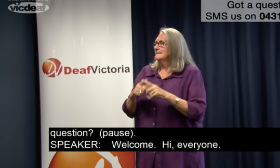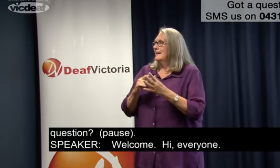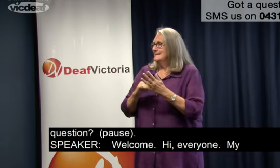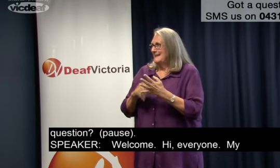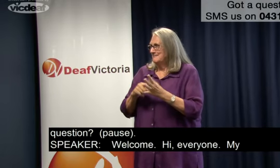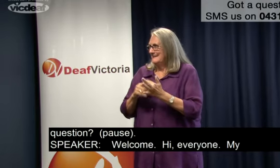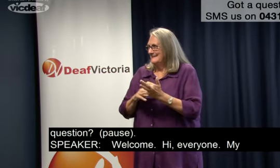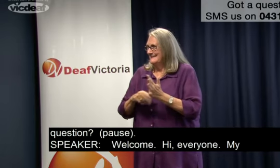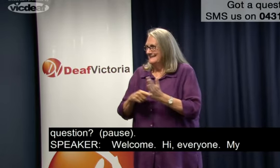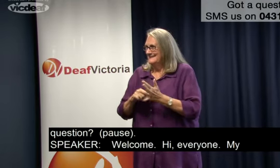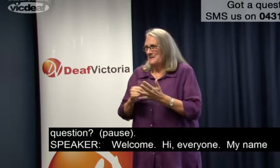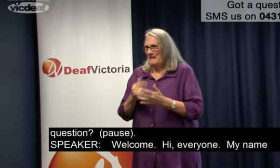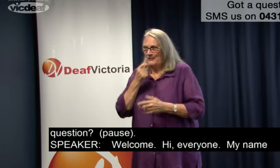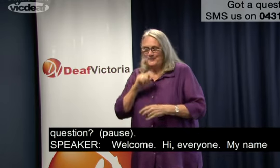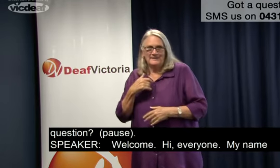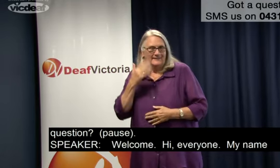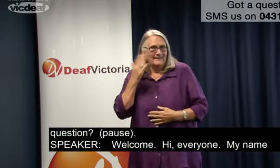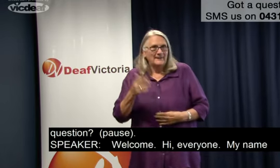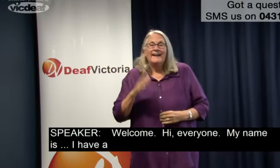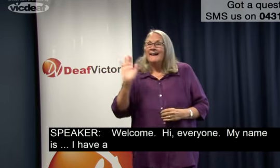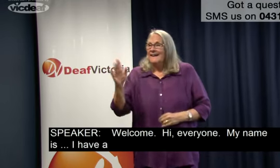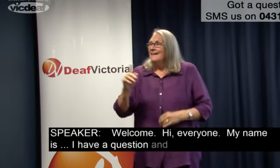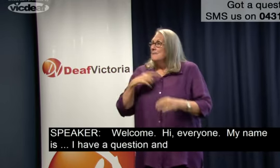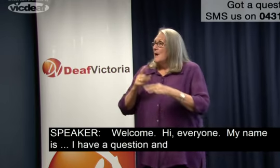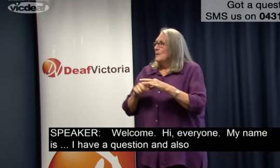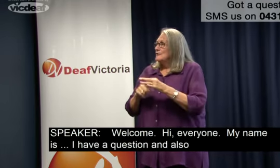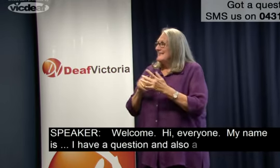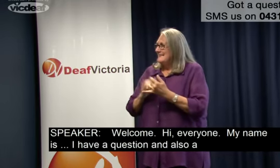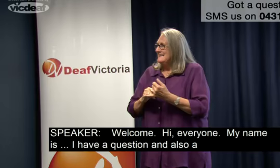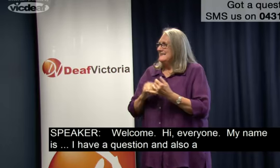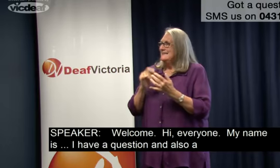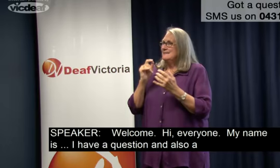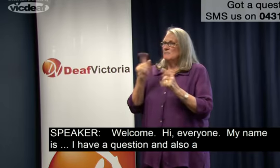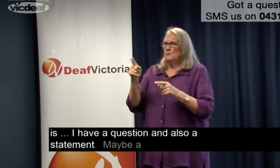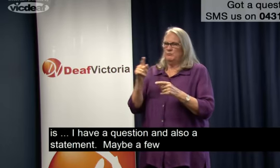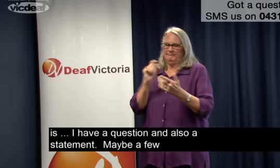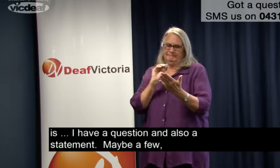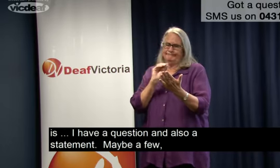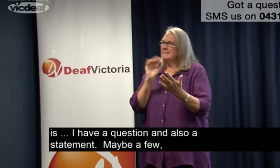I have a question and also a statement, maybe a few actually. My question is,